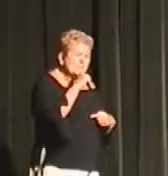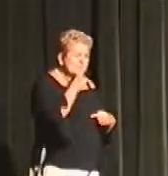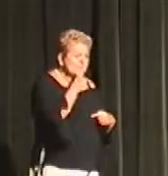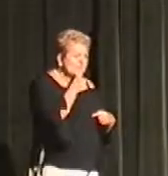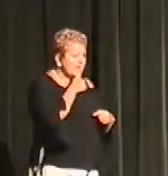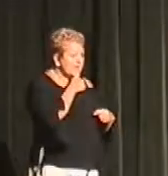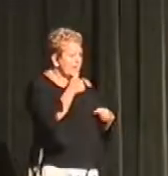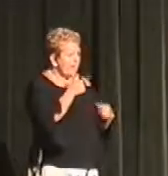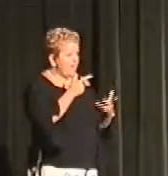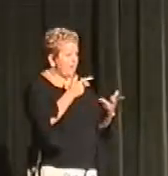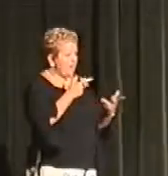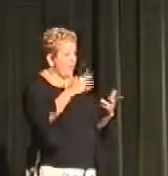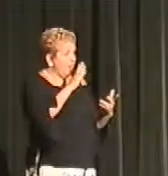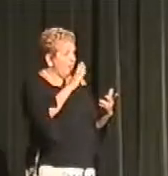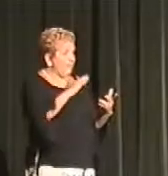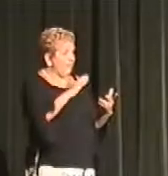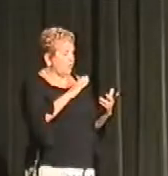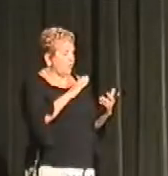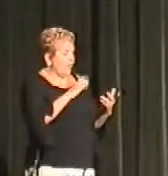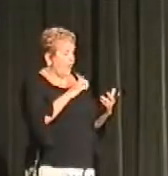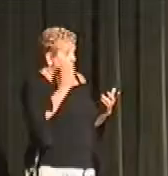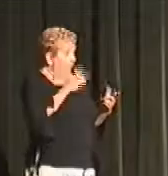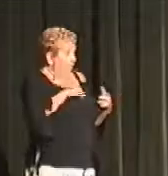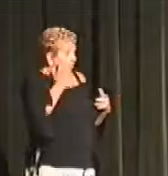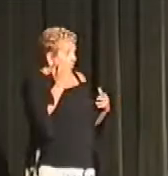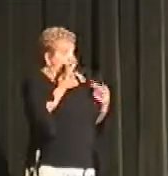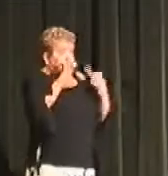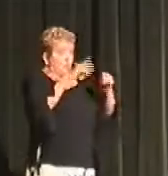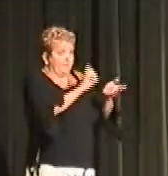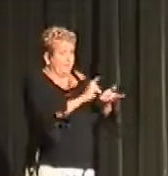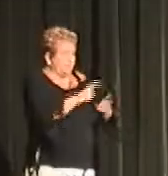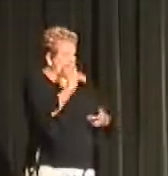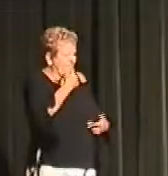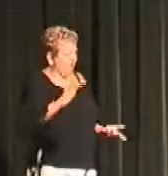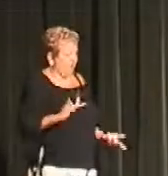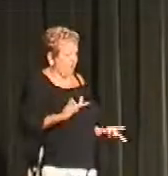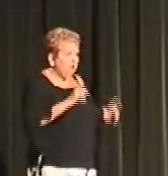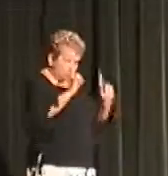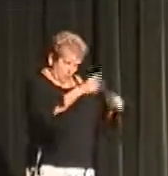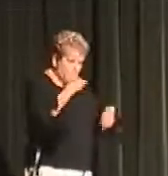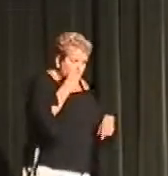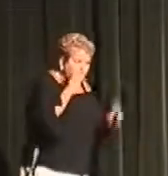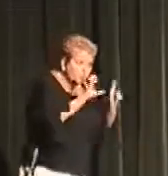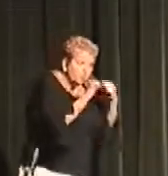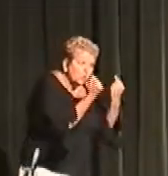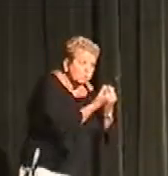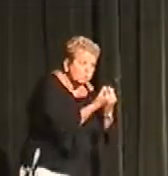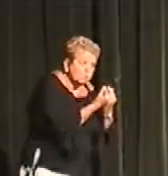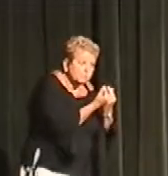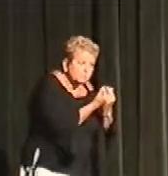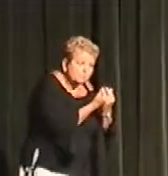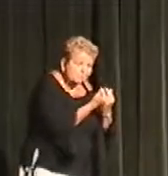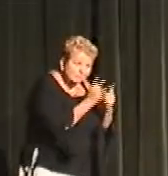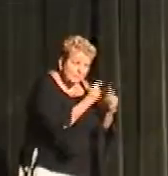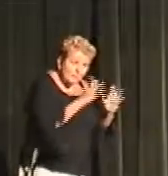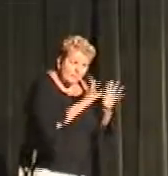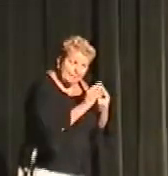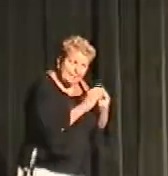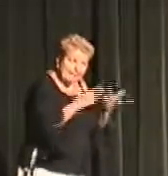lumps. It never would have occurred to me to go to a doctor because, you know, you just go to your home group. And I felt the lumps, and, you know, the lumps got